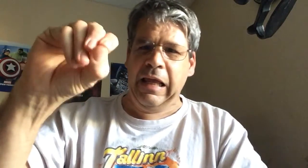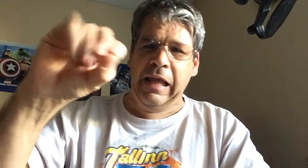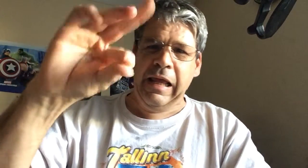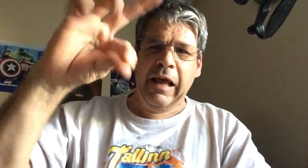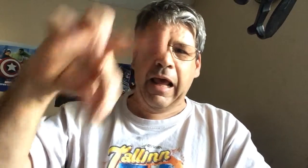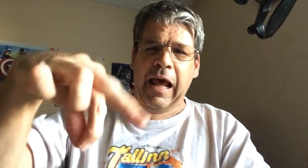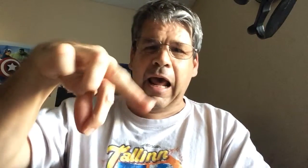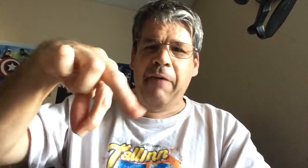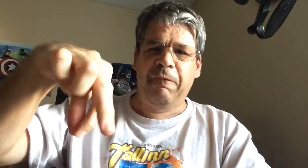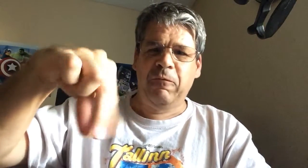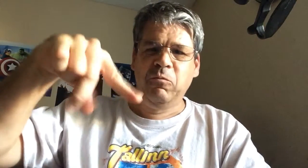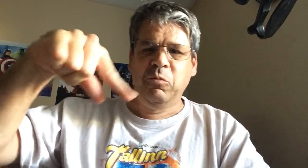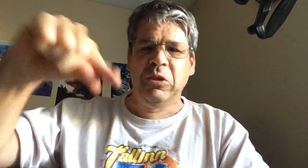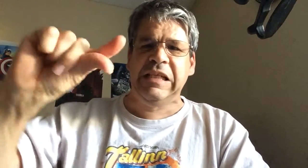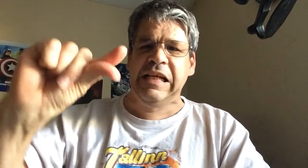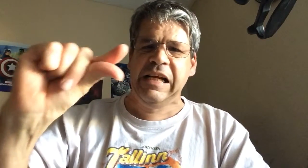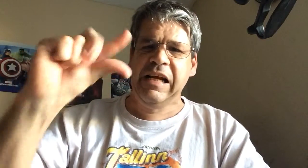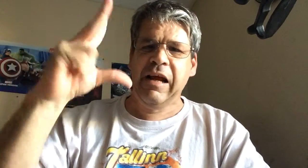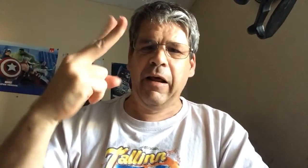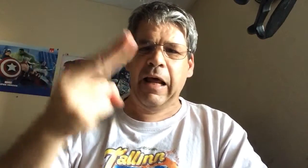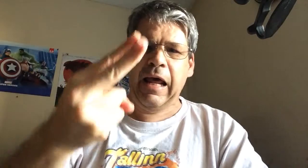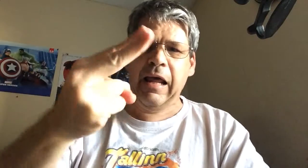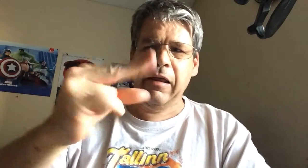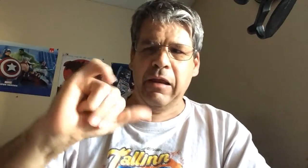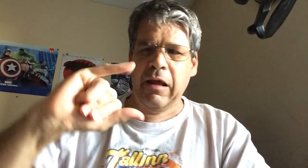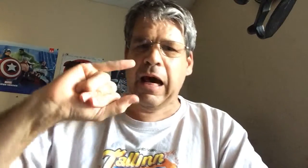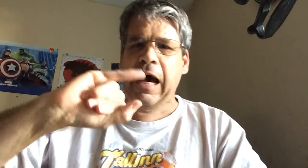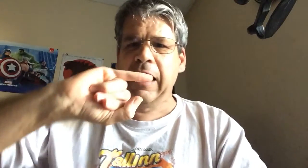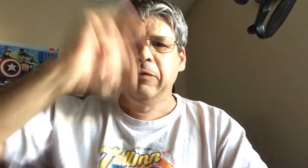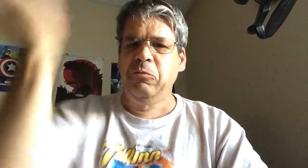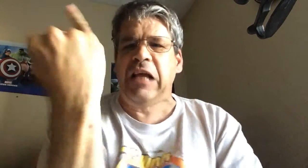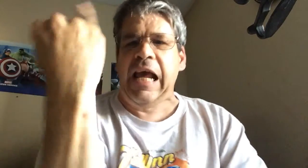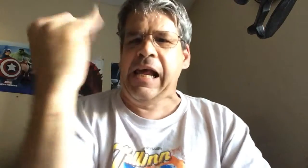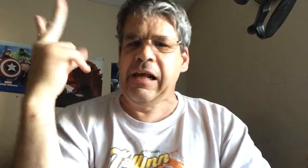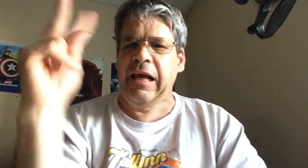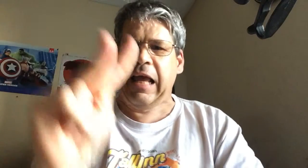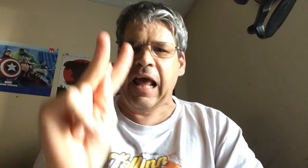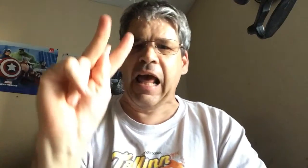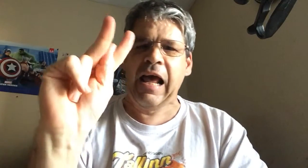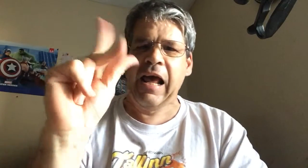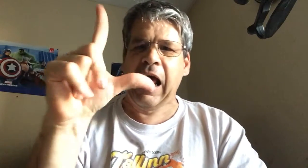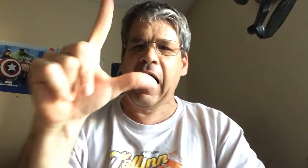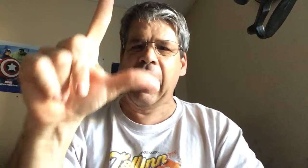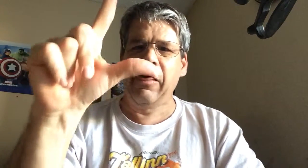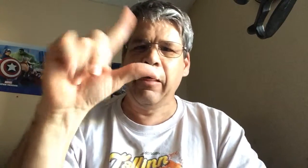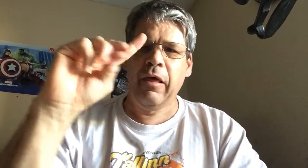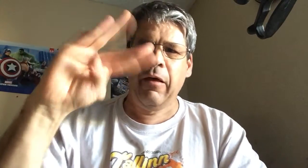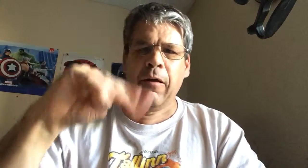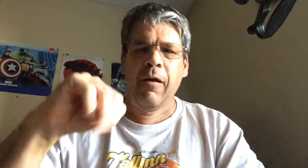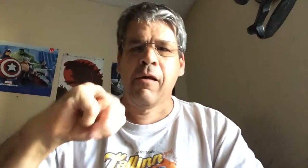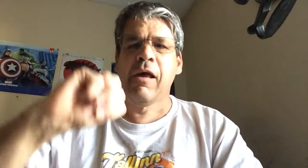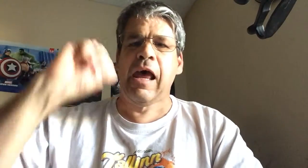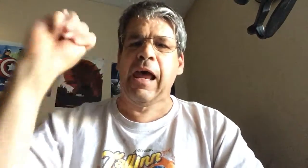E, F, G, H, I, J, K, L,